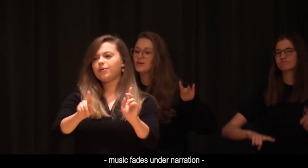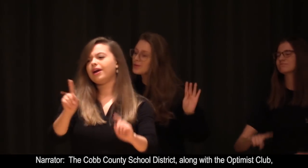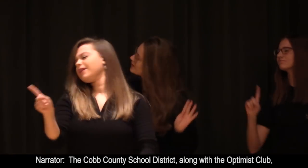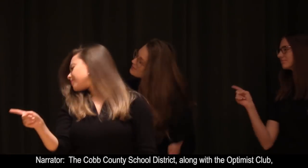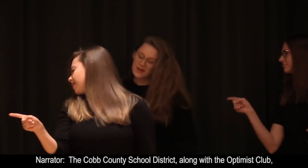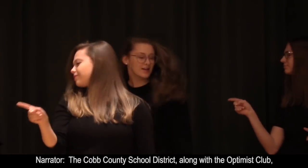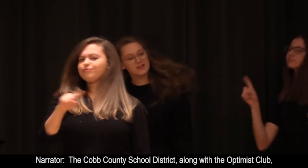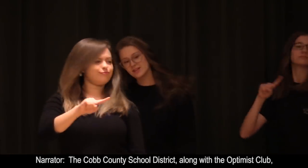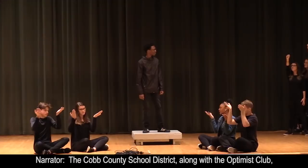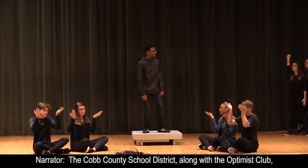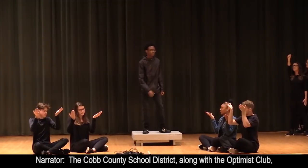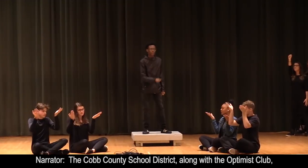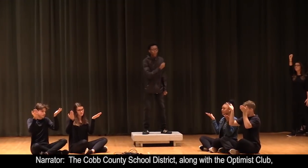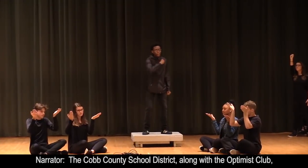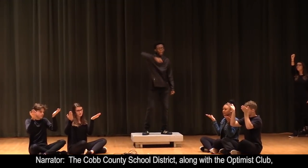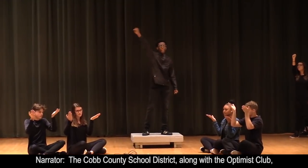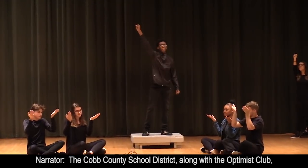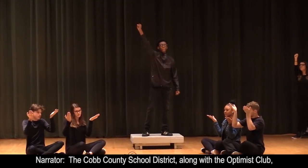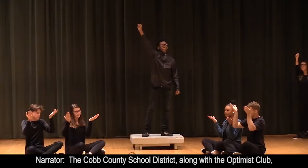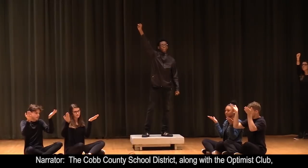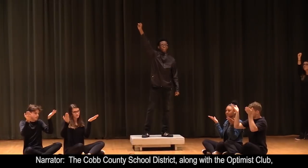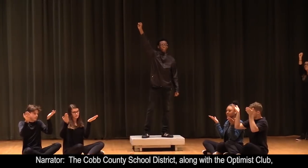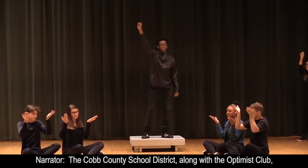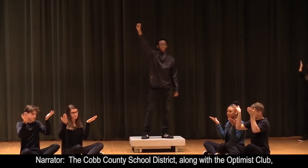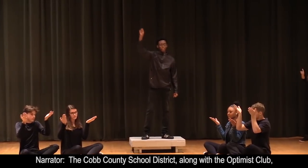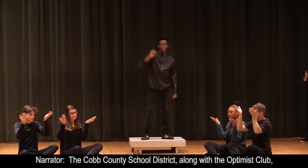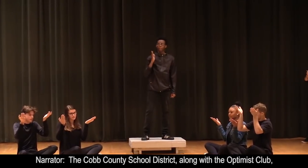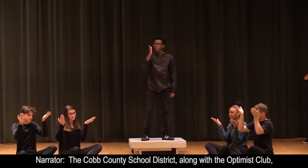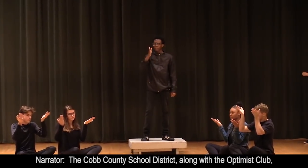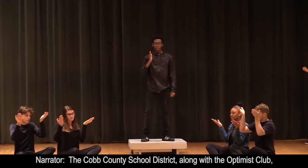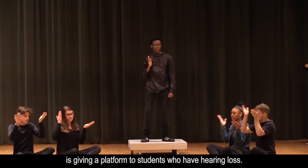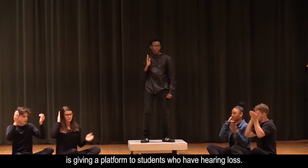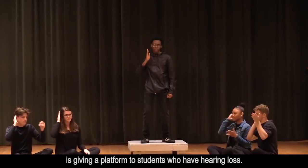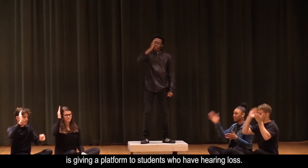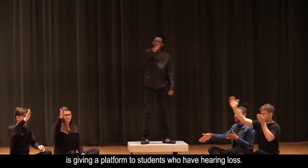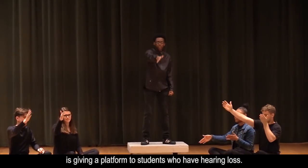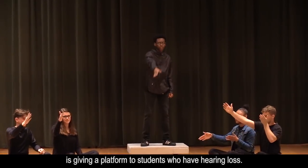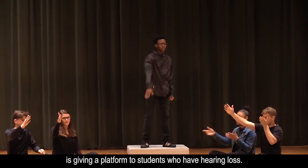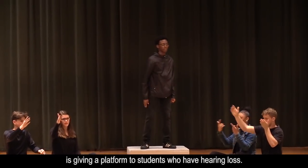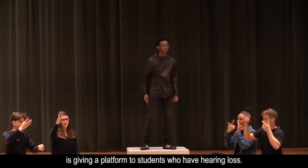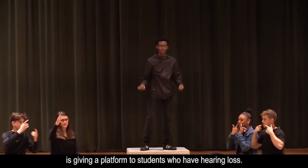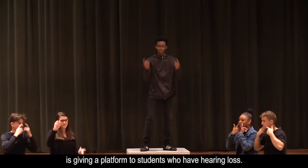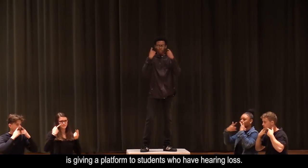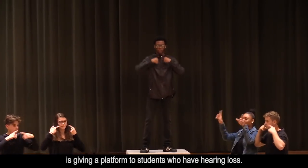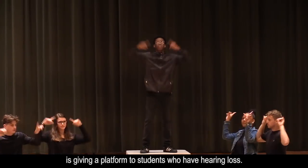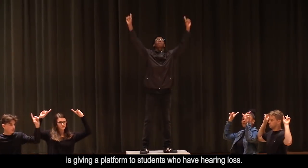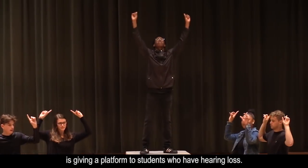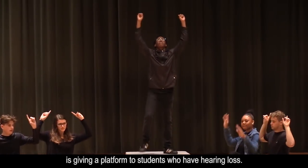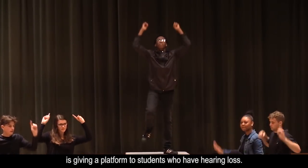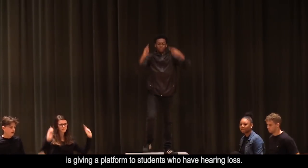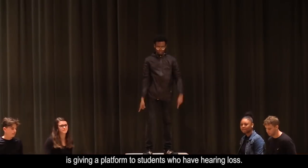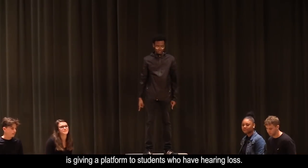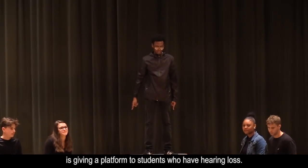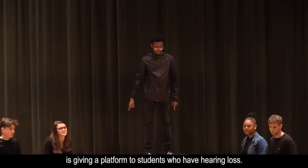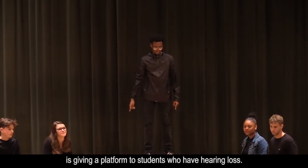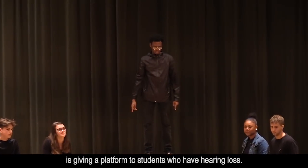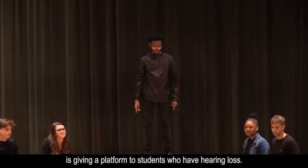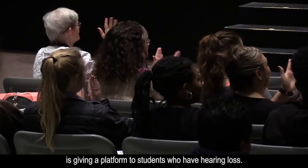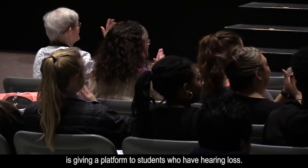The Cobb County School District, along with the Optimist Club, is giving a platform to students who have hearing loss.